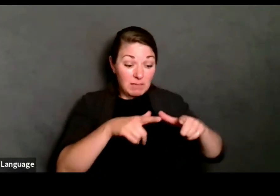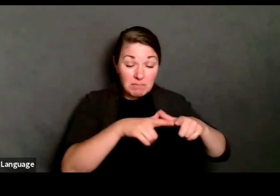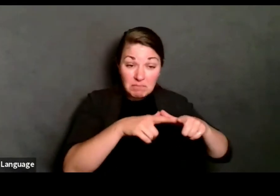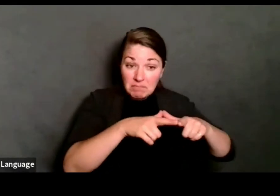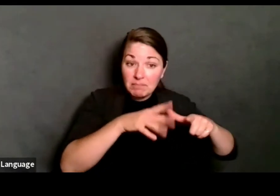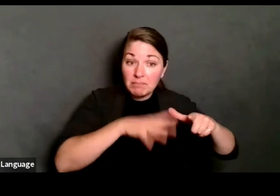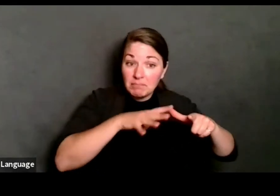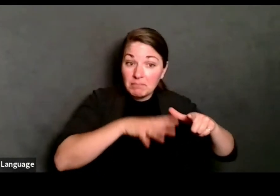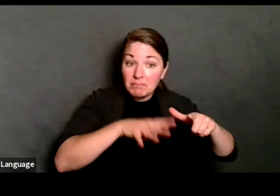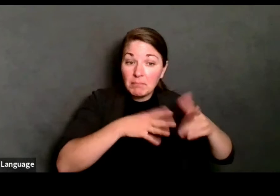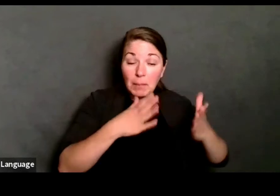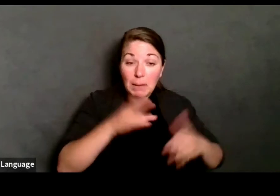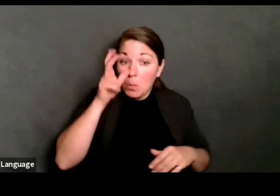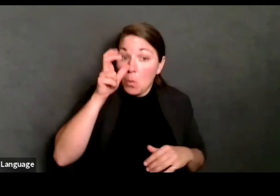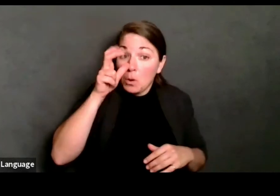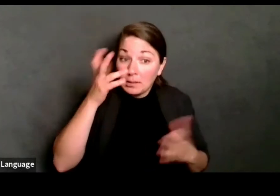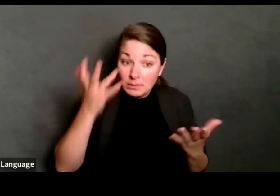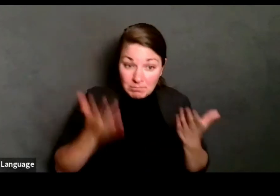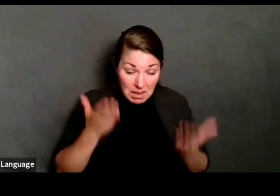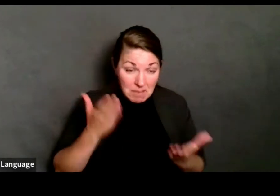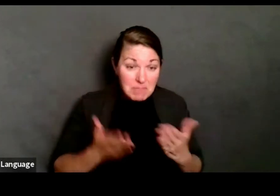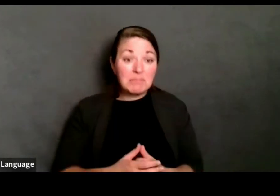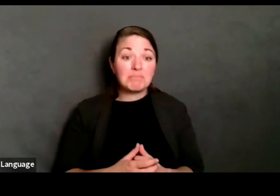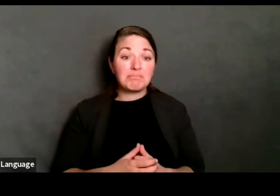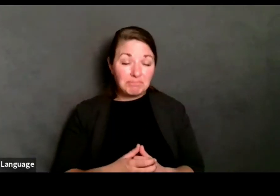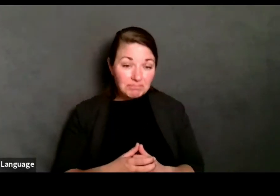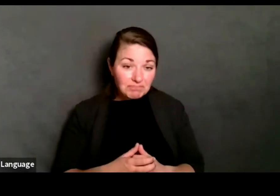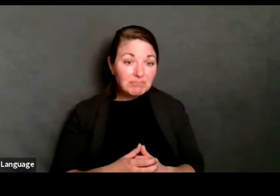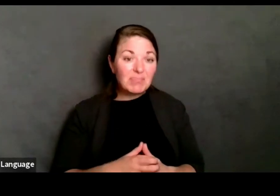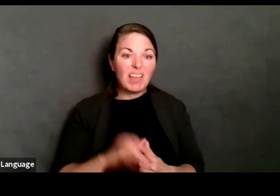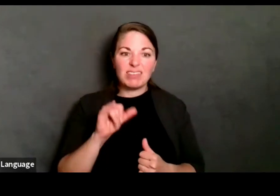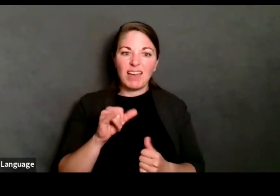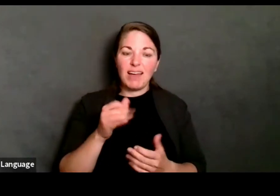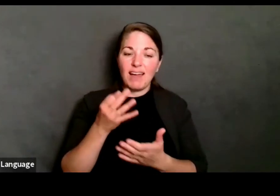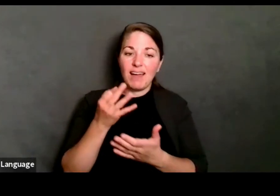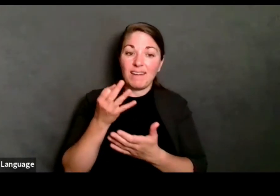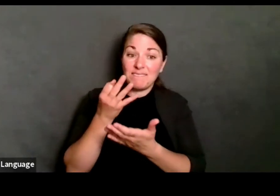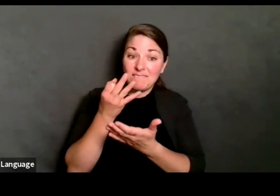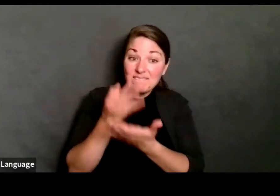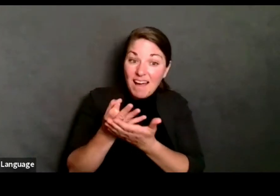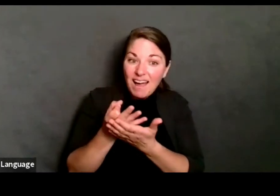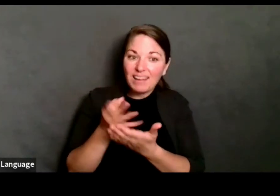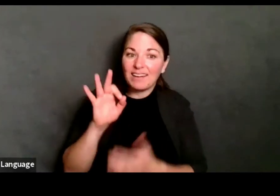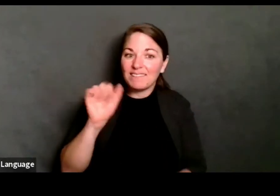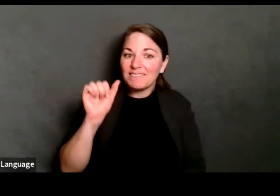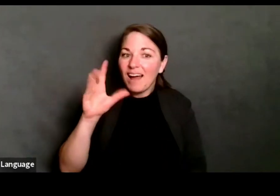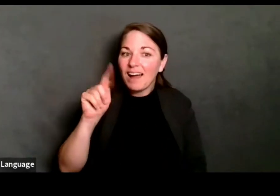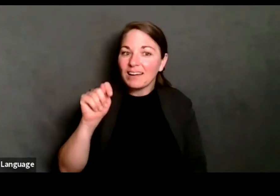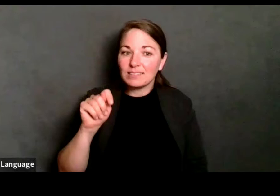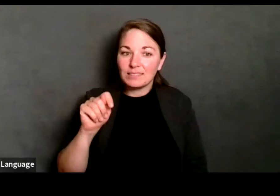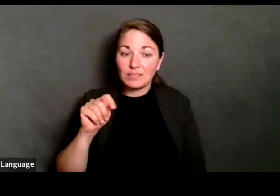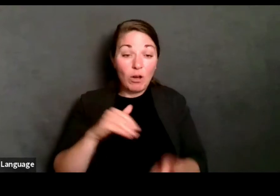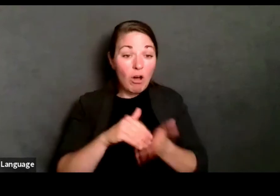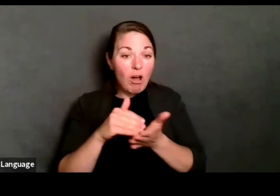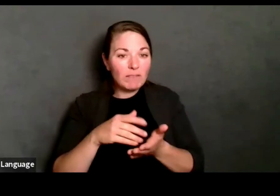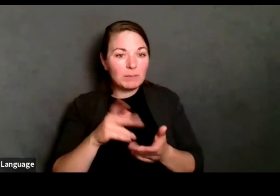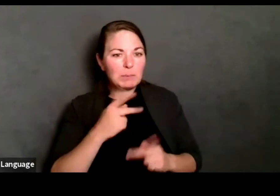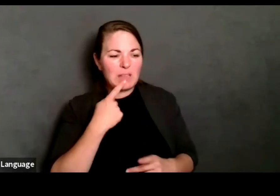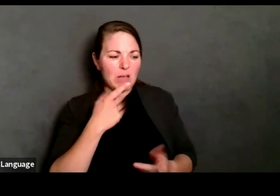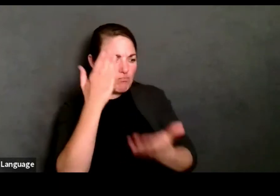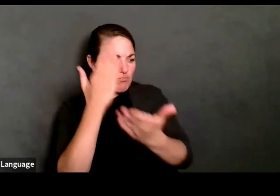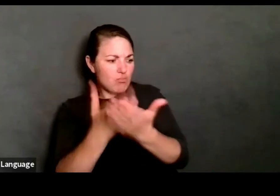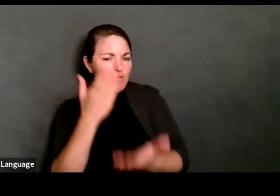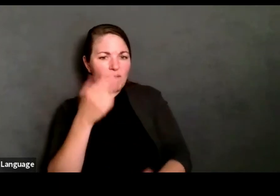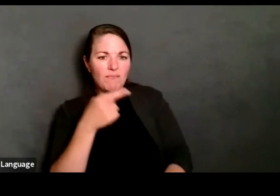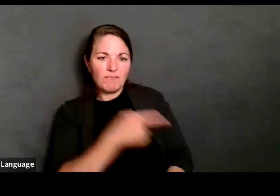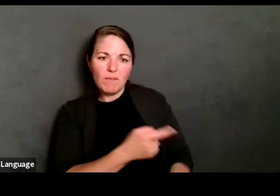orgasm. These facts are often used as proof that the survivor really wanted it.